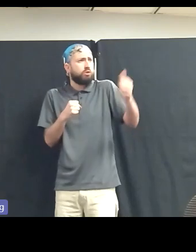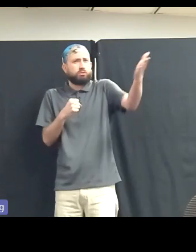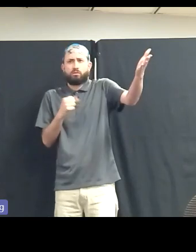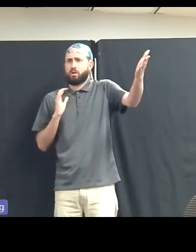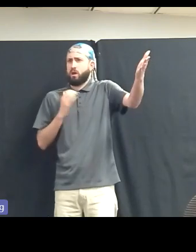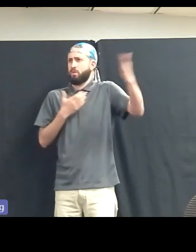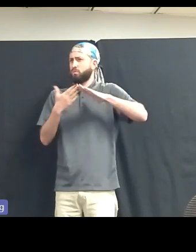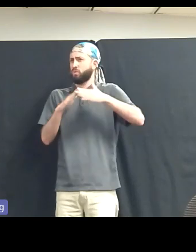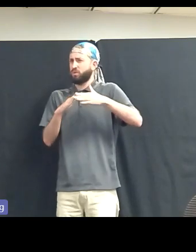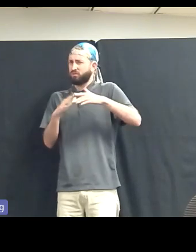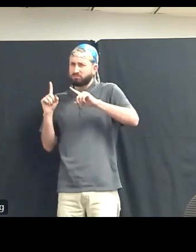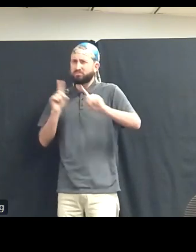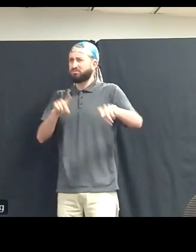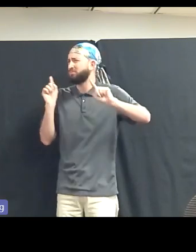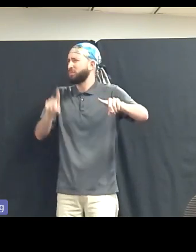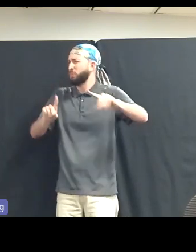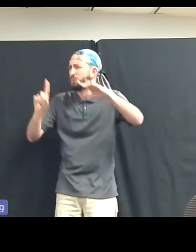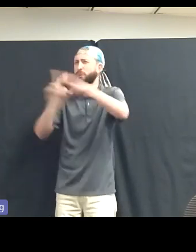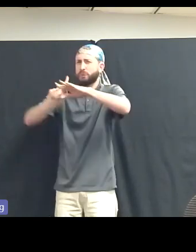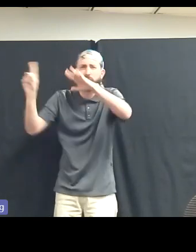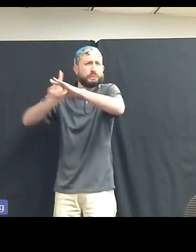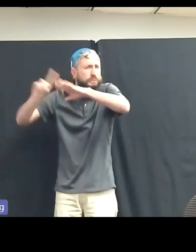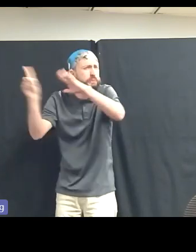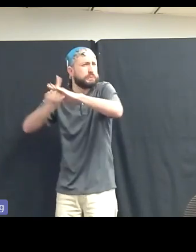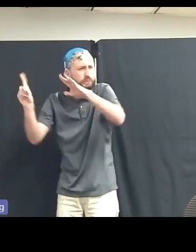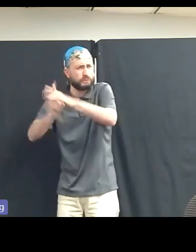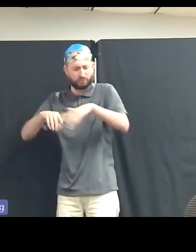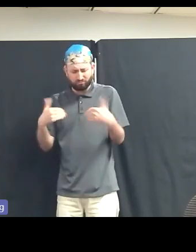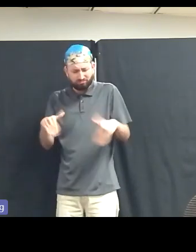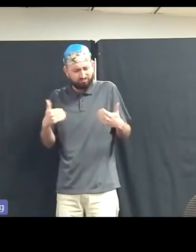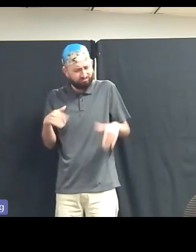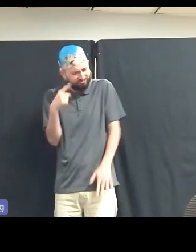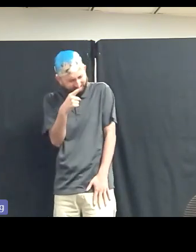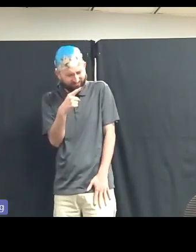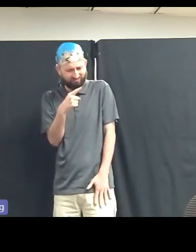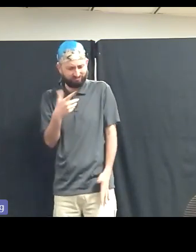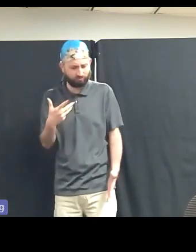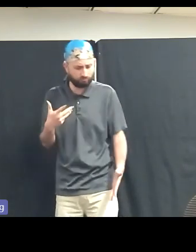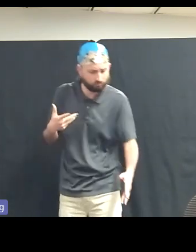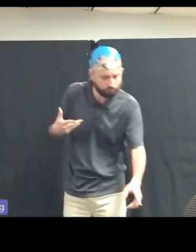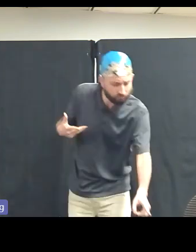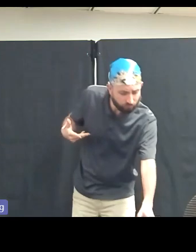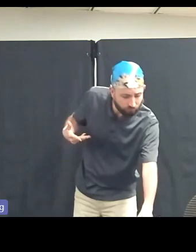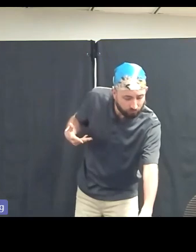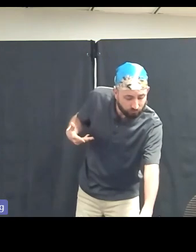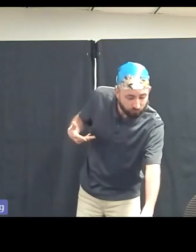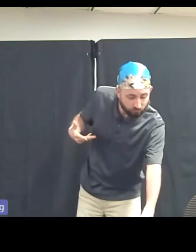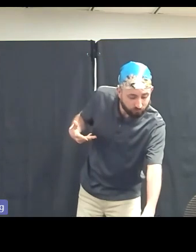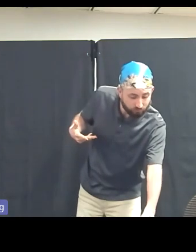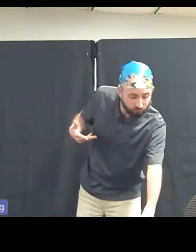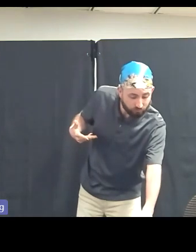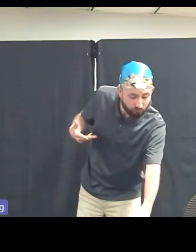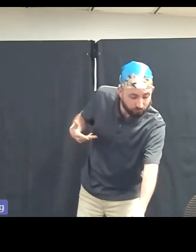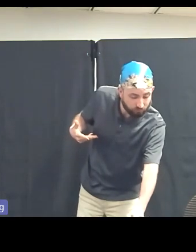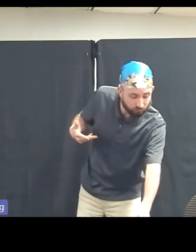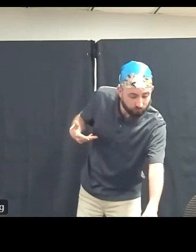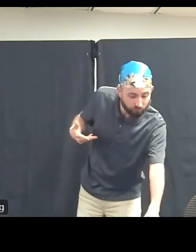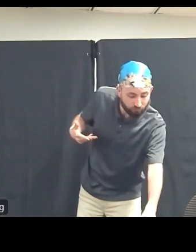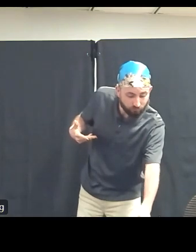respecting our community, well-respected member, and shows up over and over and over